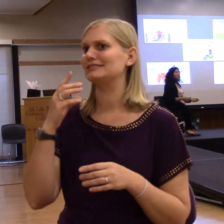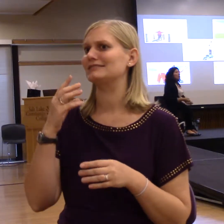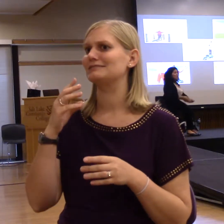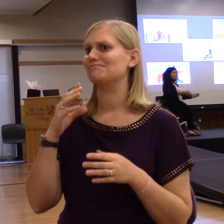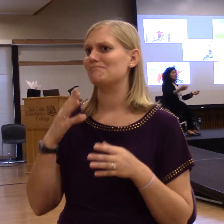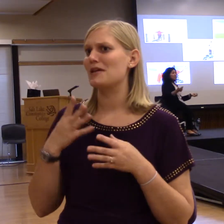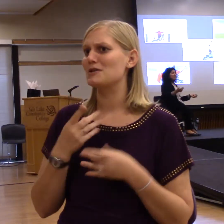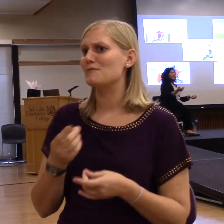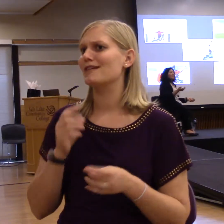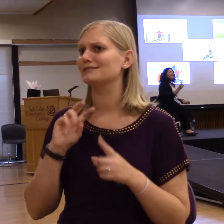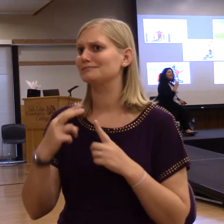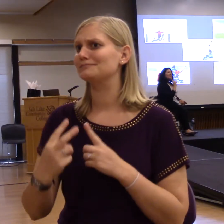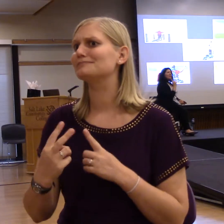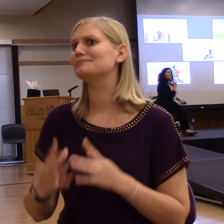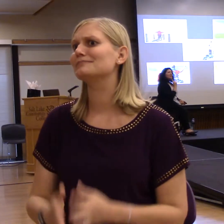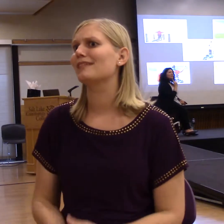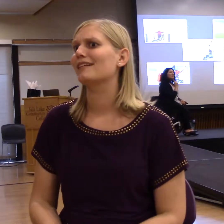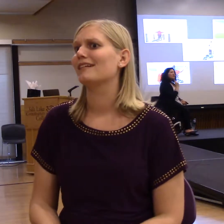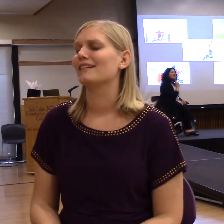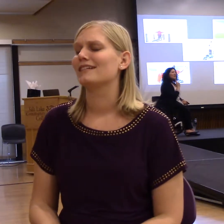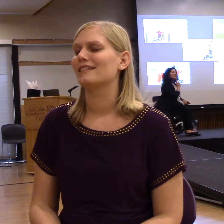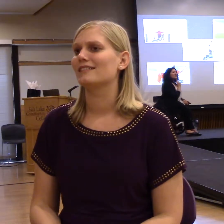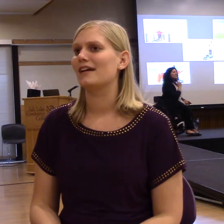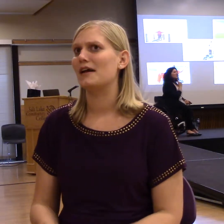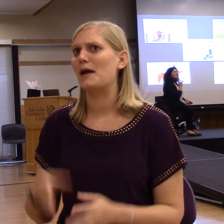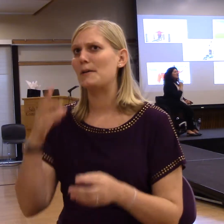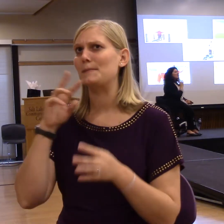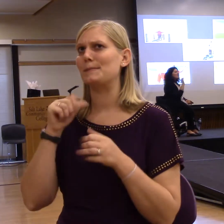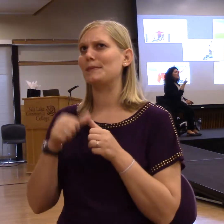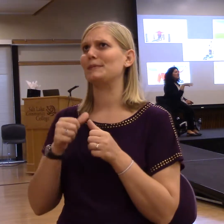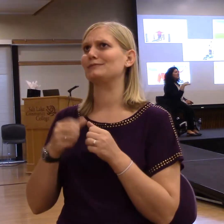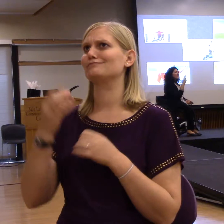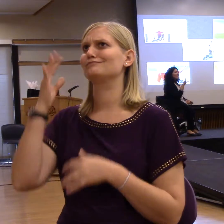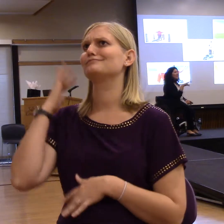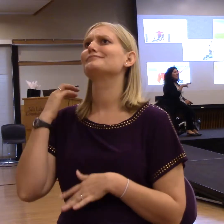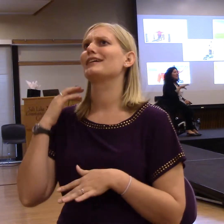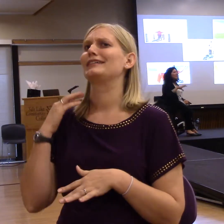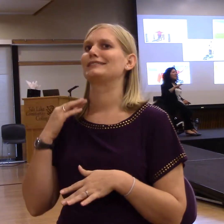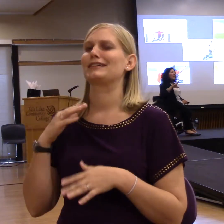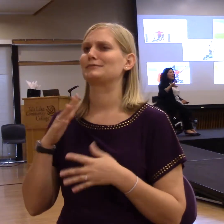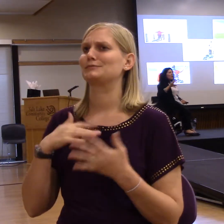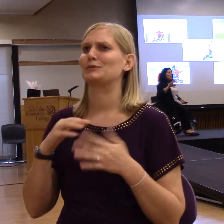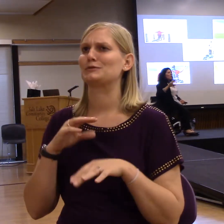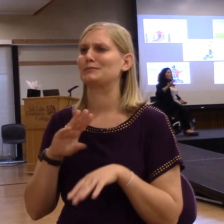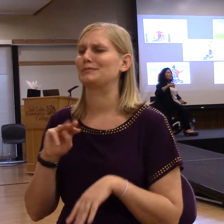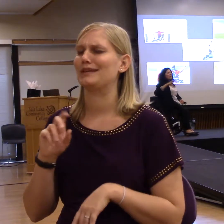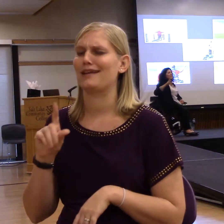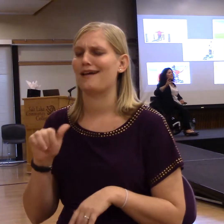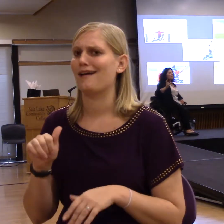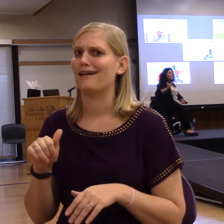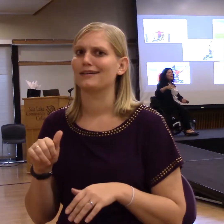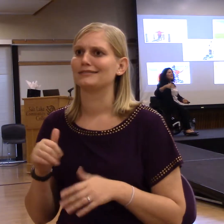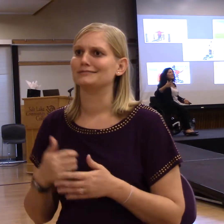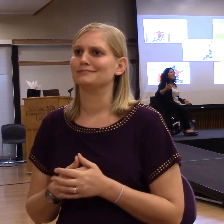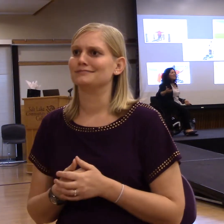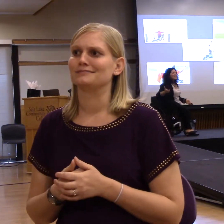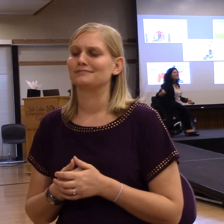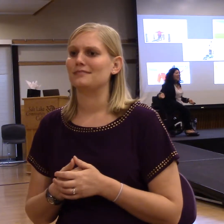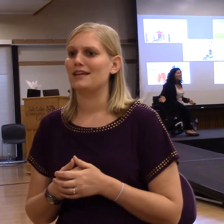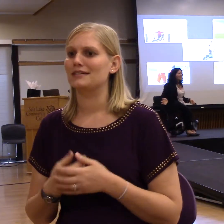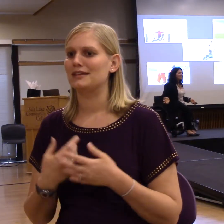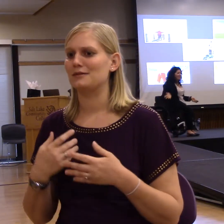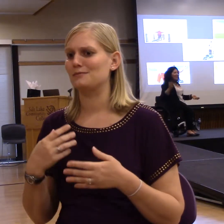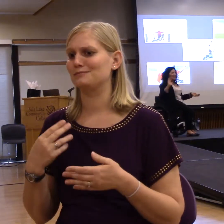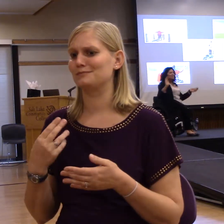people alone doing stuff. Like remember a few years ago when it was some social media campaign about like women smiling while